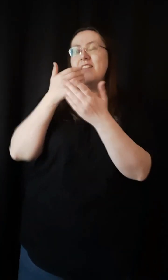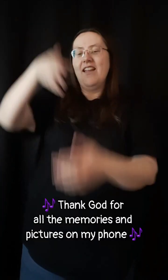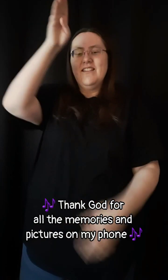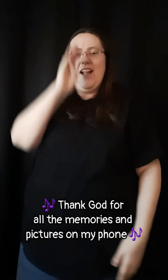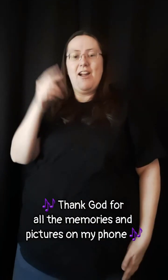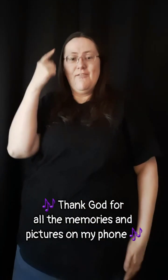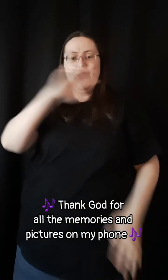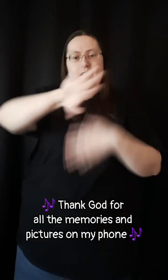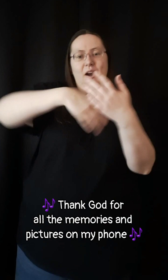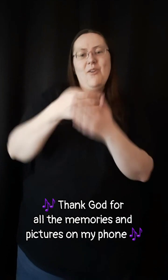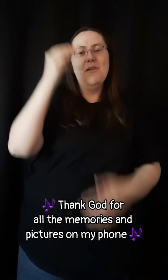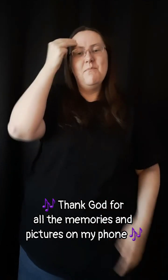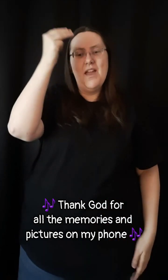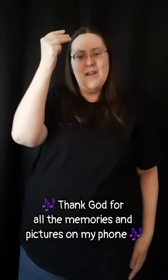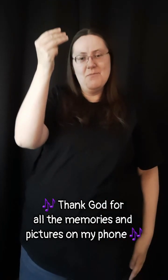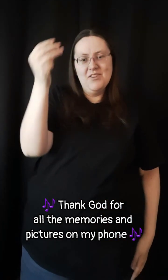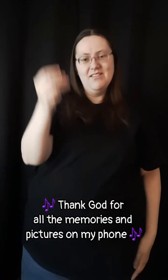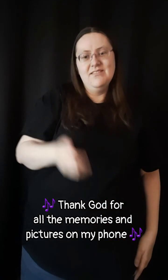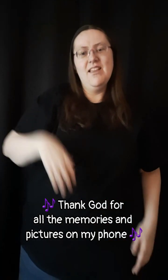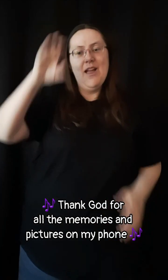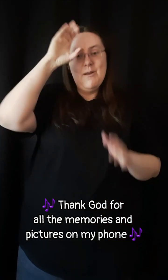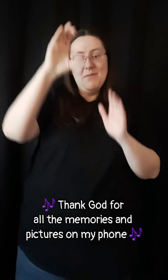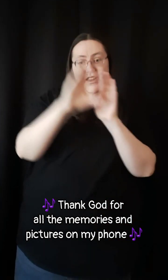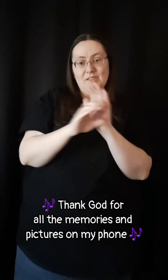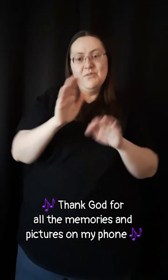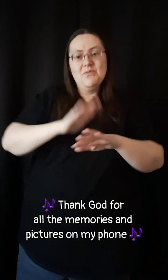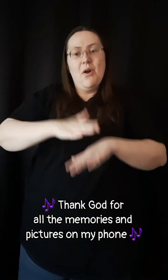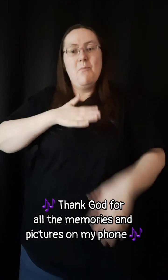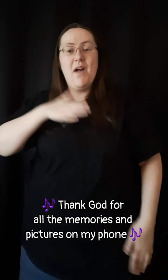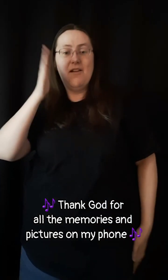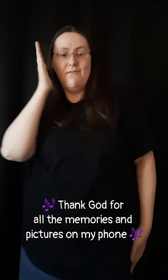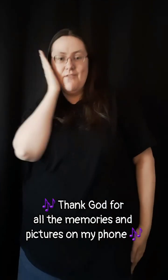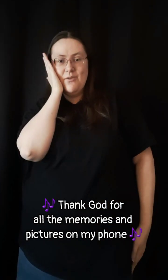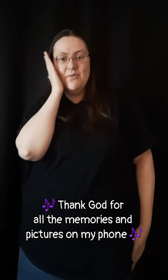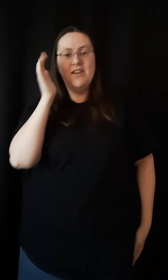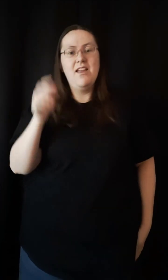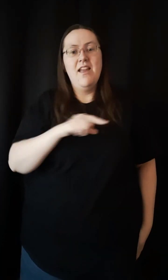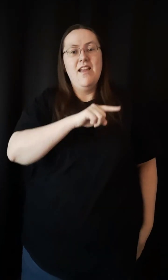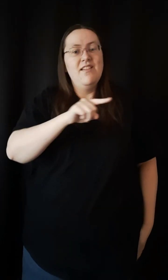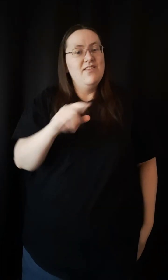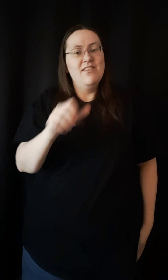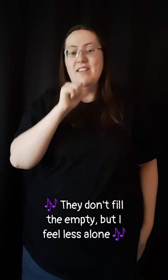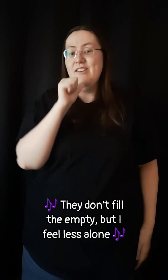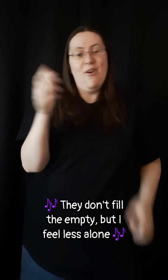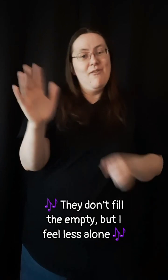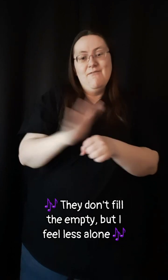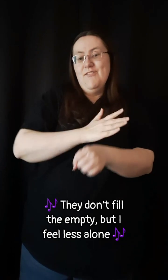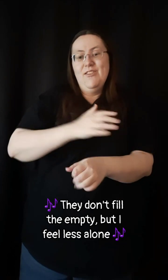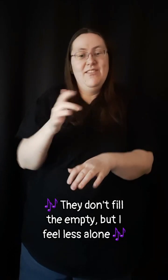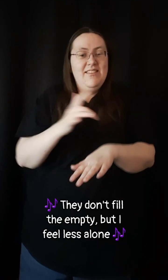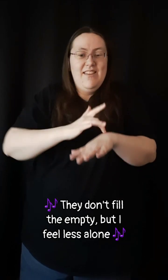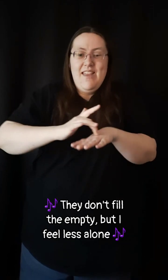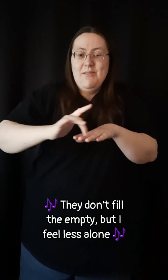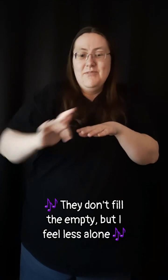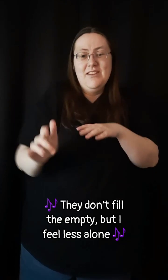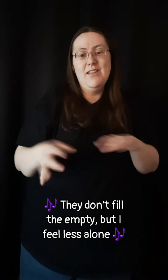Thank God for all the memories and pictures on my phone They don't